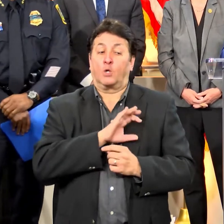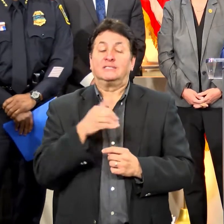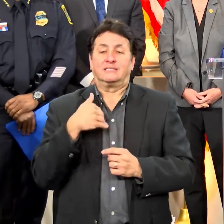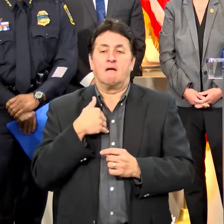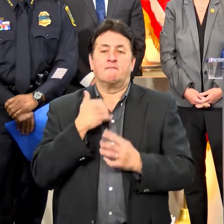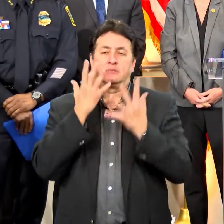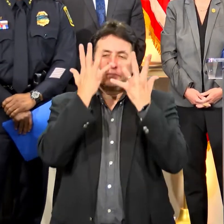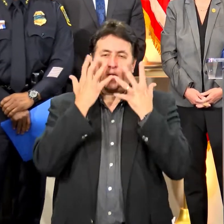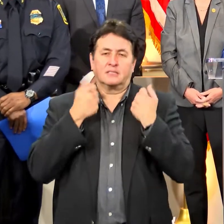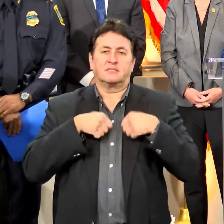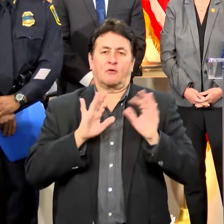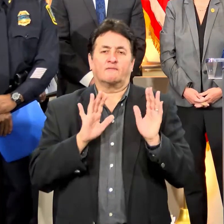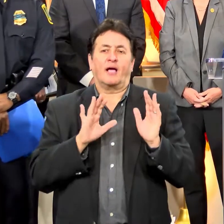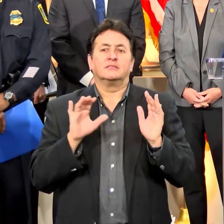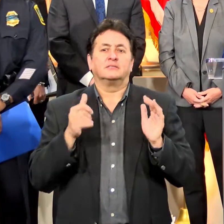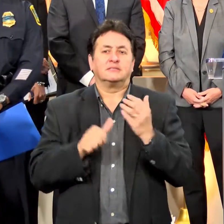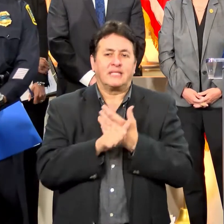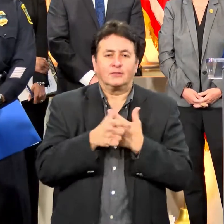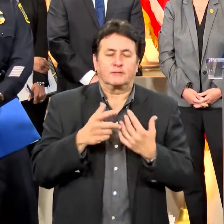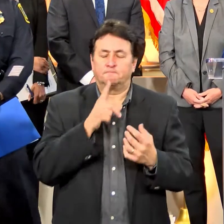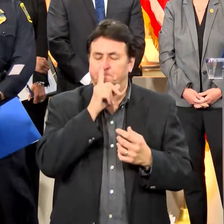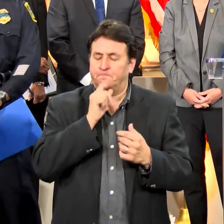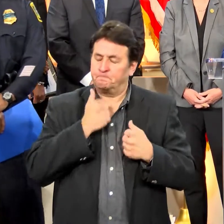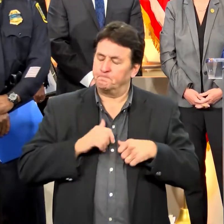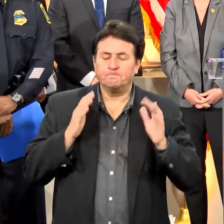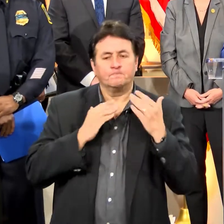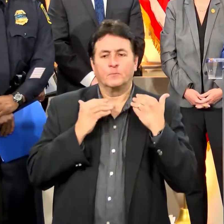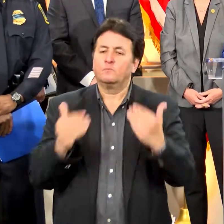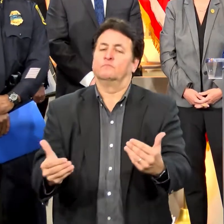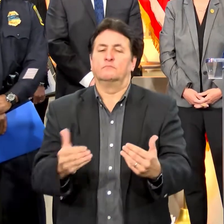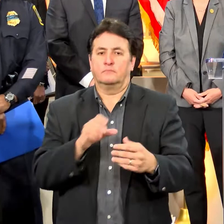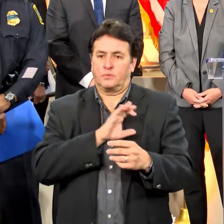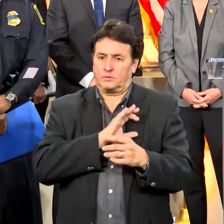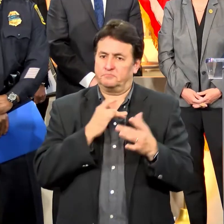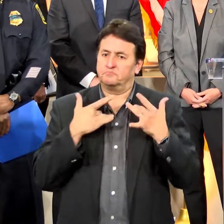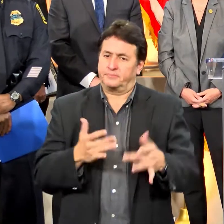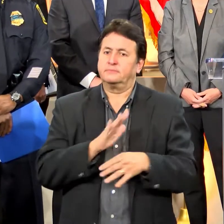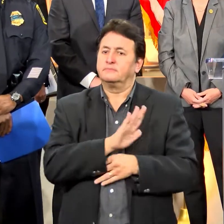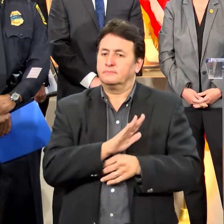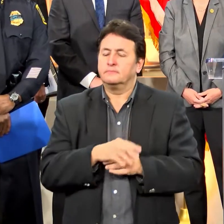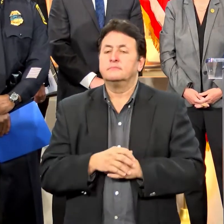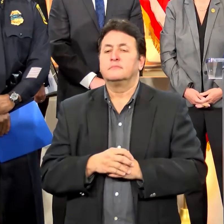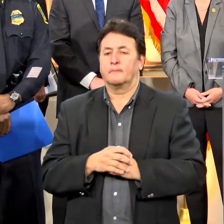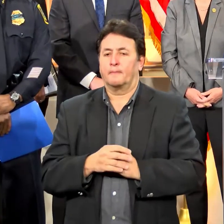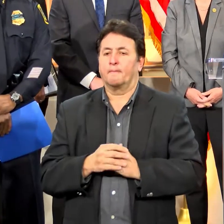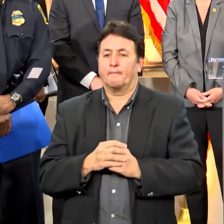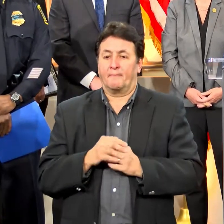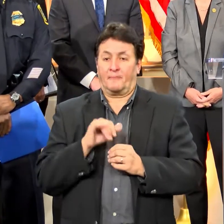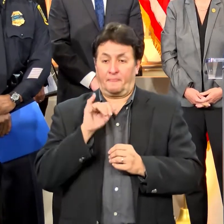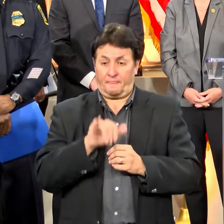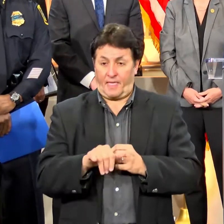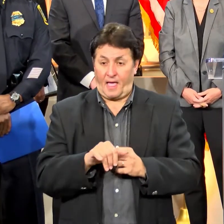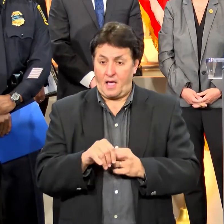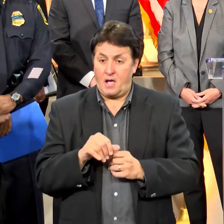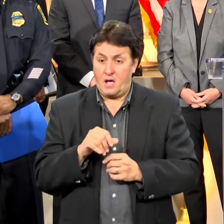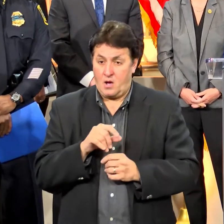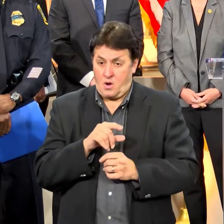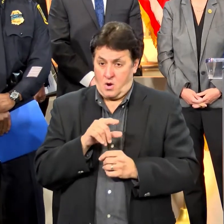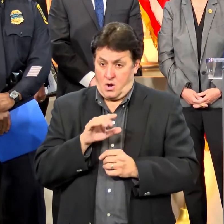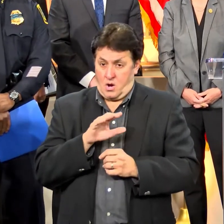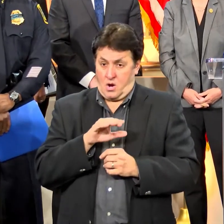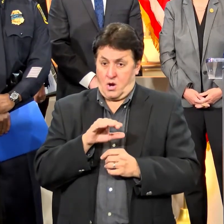lines. And as we add more police through our cadet classes, in fact, one will graduate on March the